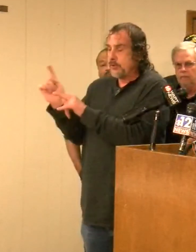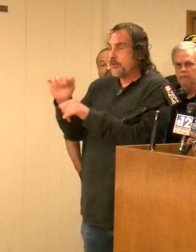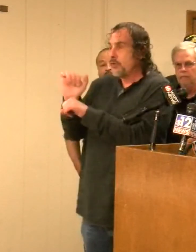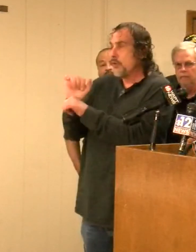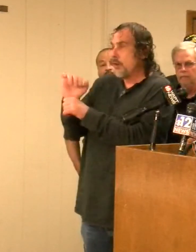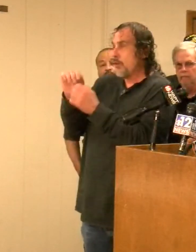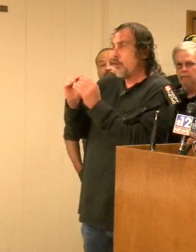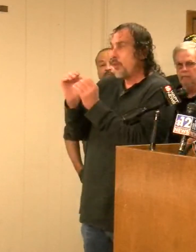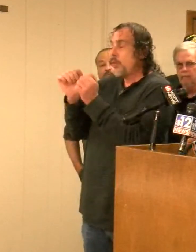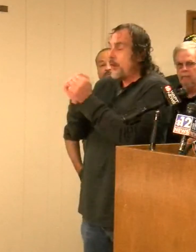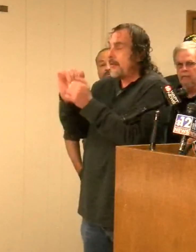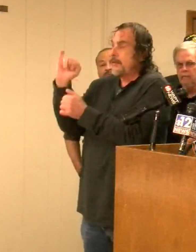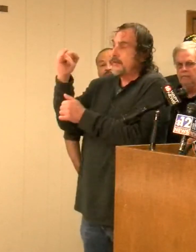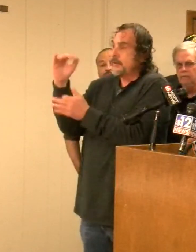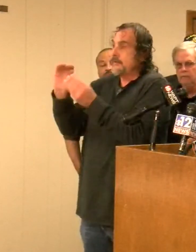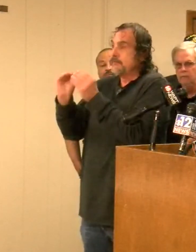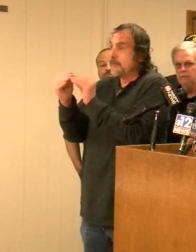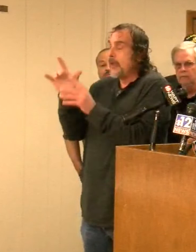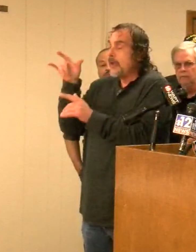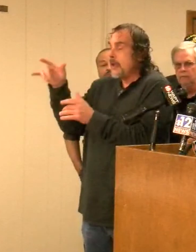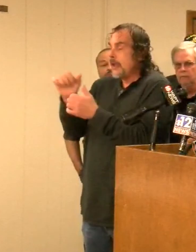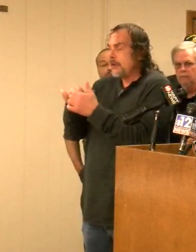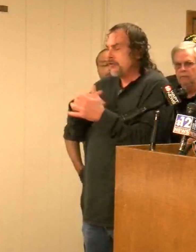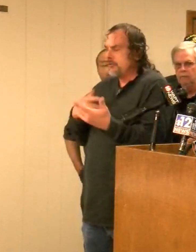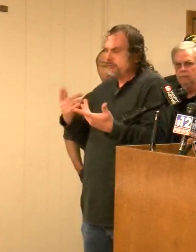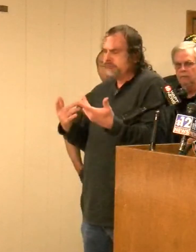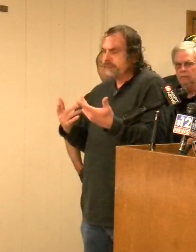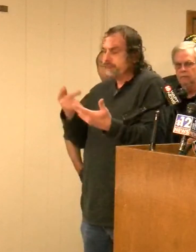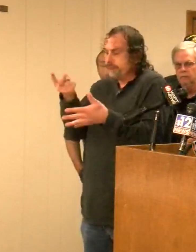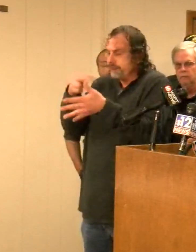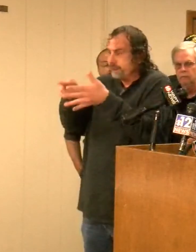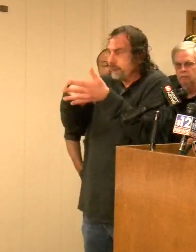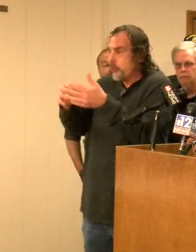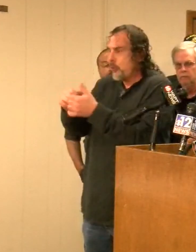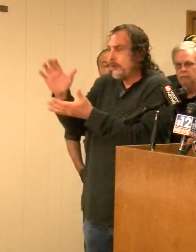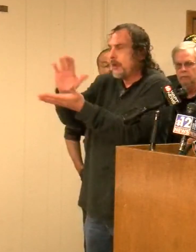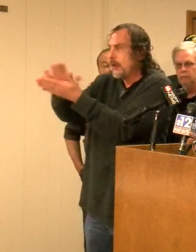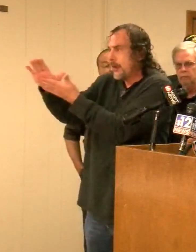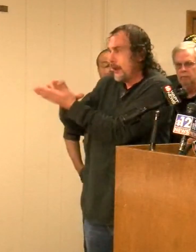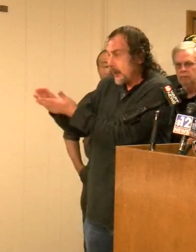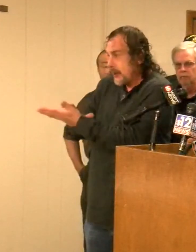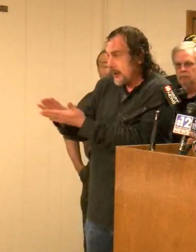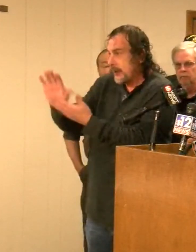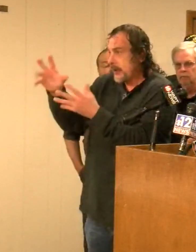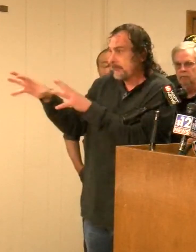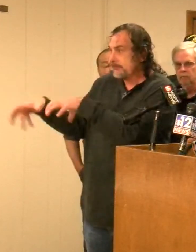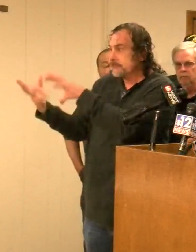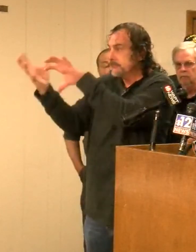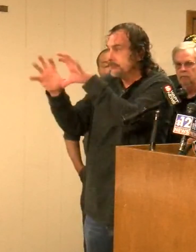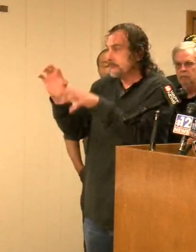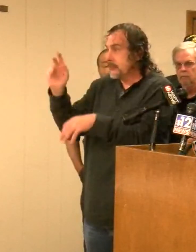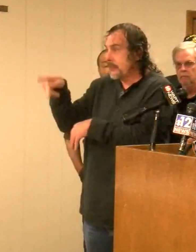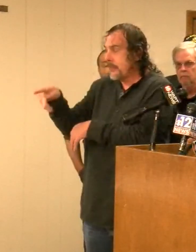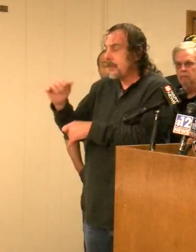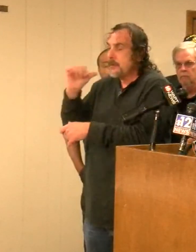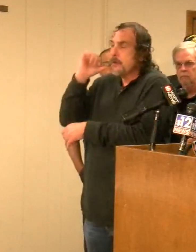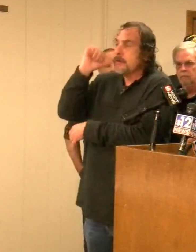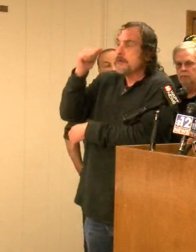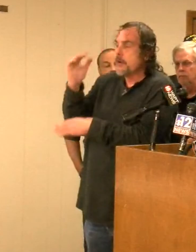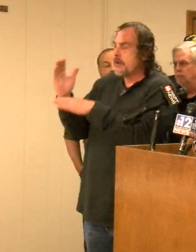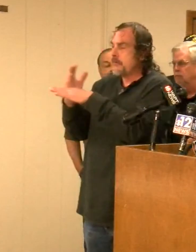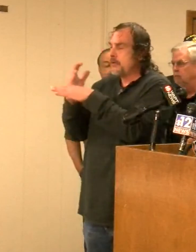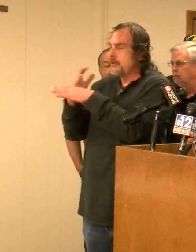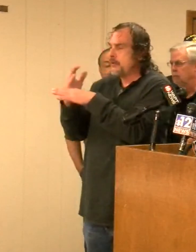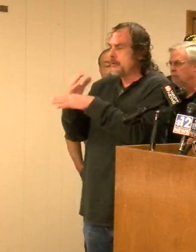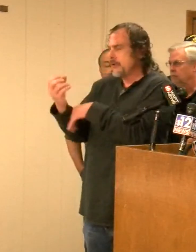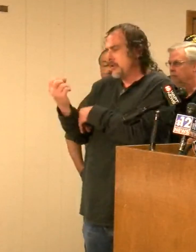of Jackson on up through the next couple of weeks with debris cleanup as well. Tomorrow, between the